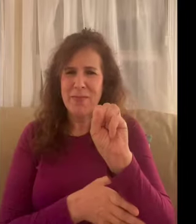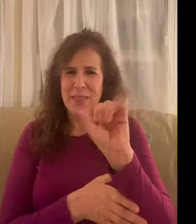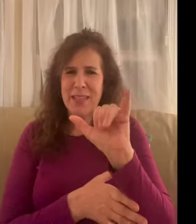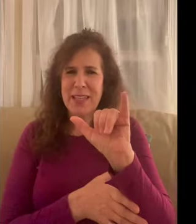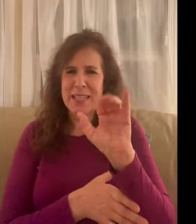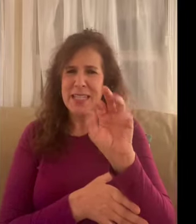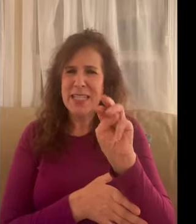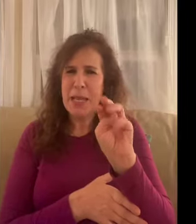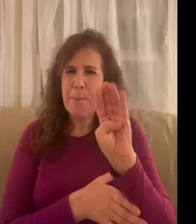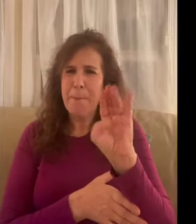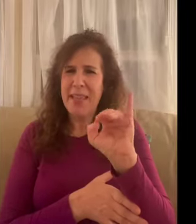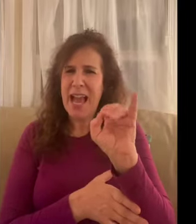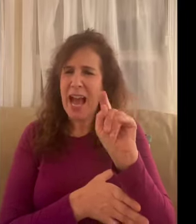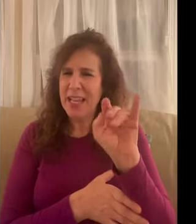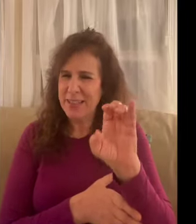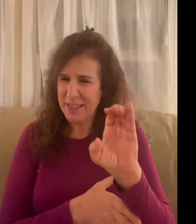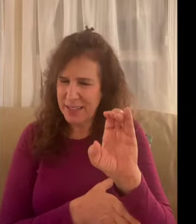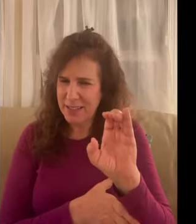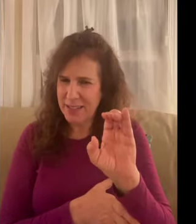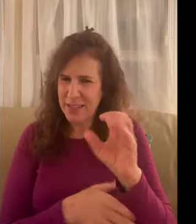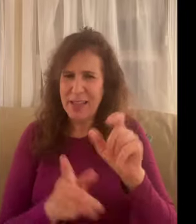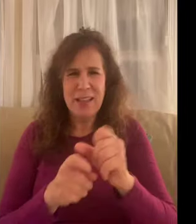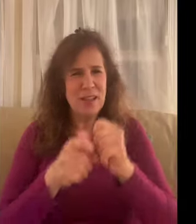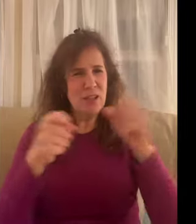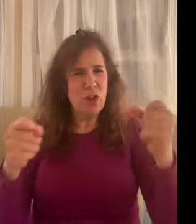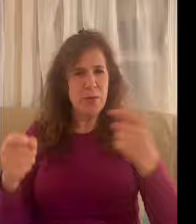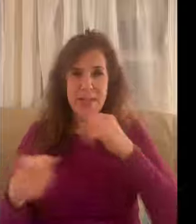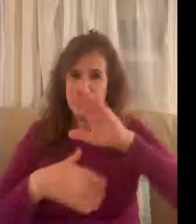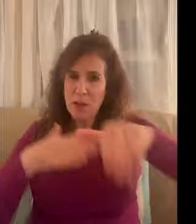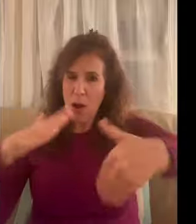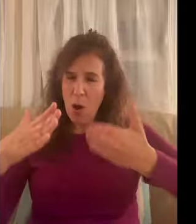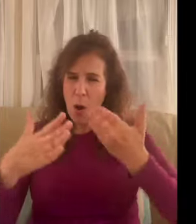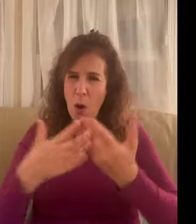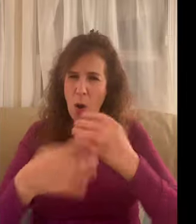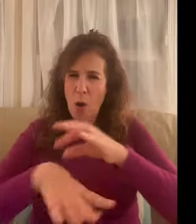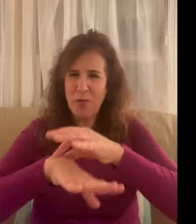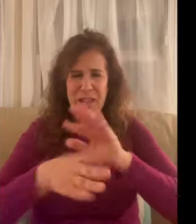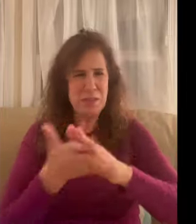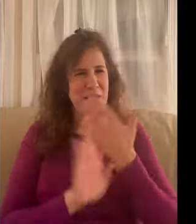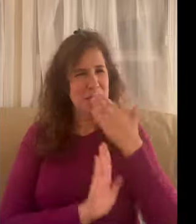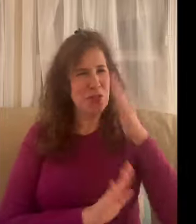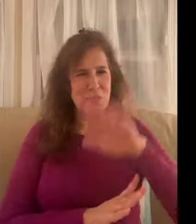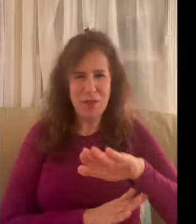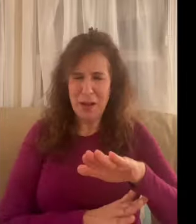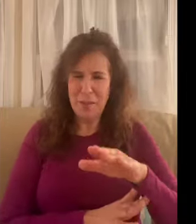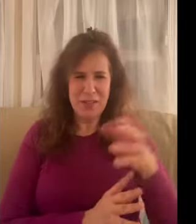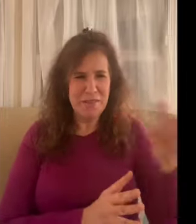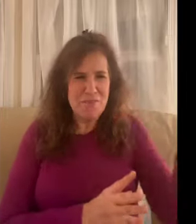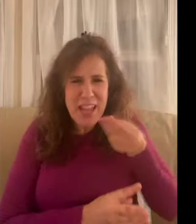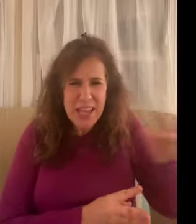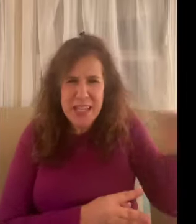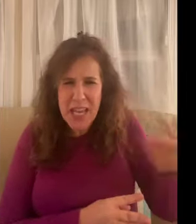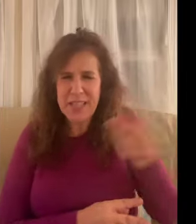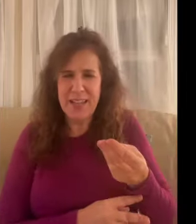flesh became corrupt and more of a takers rather than givers, etc., but everything was corrupt. That's